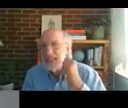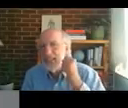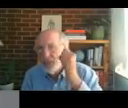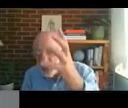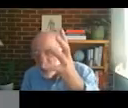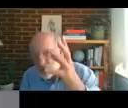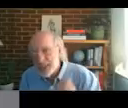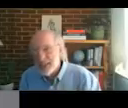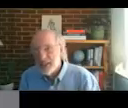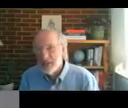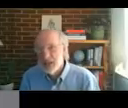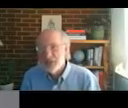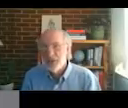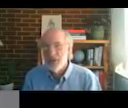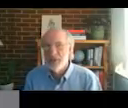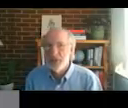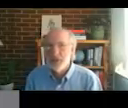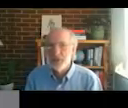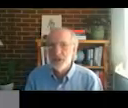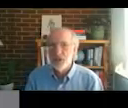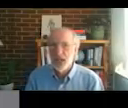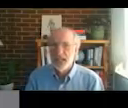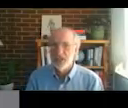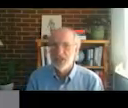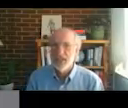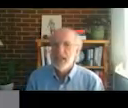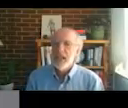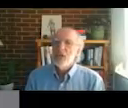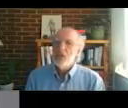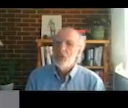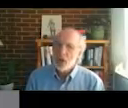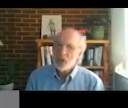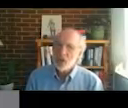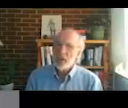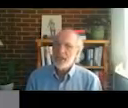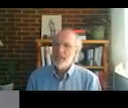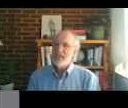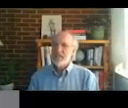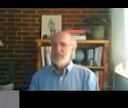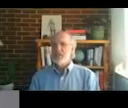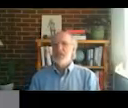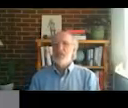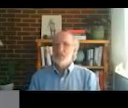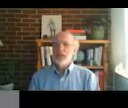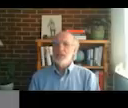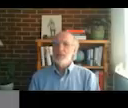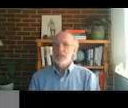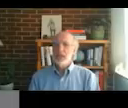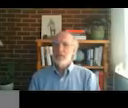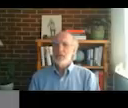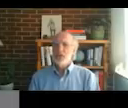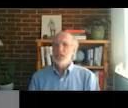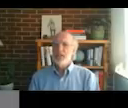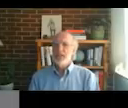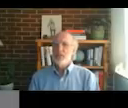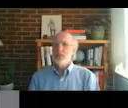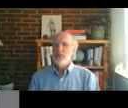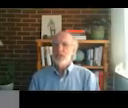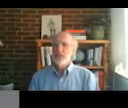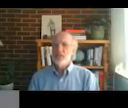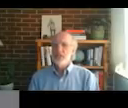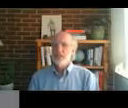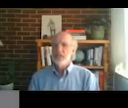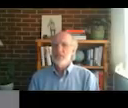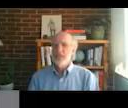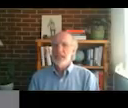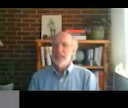going to get that same strength from the child. You also want to consider, and Tanya and I will be